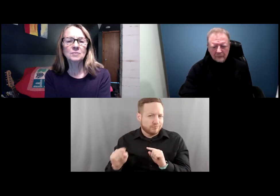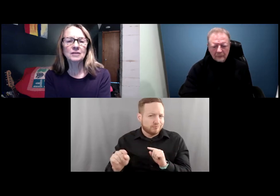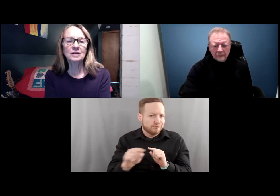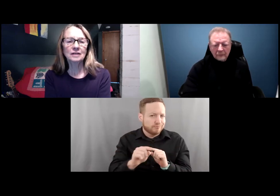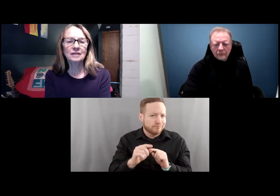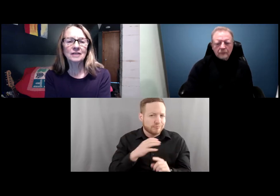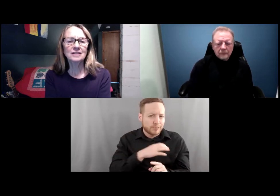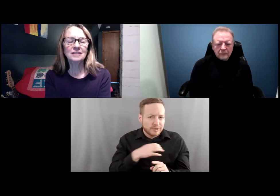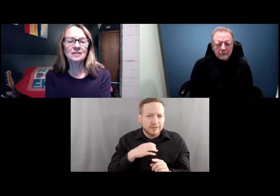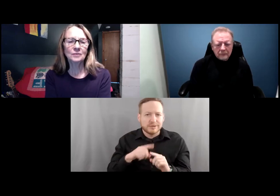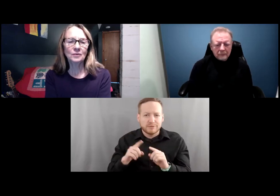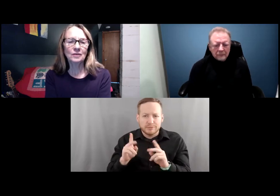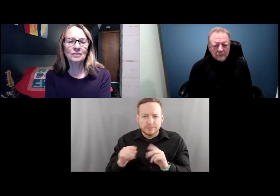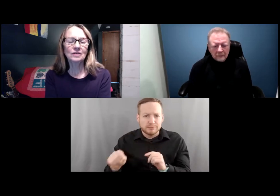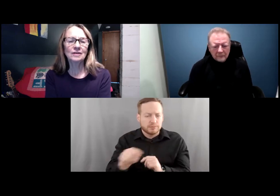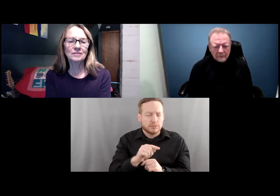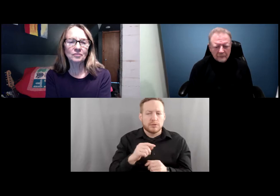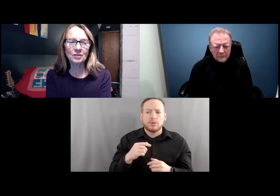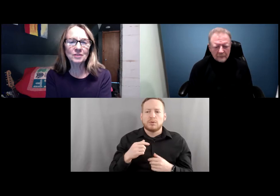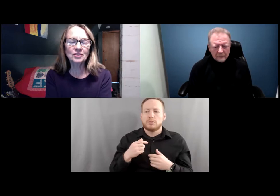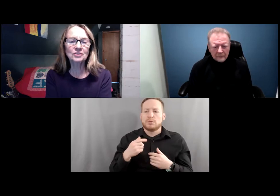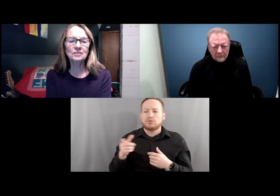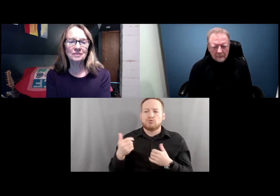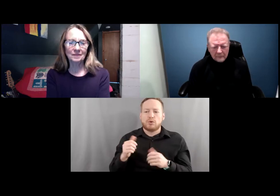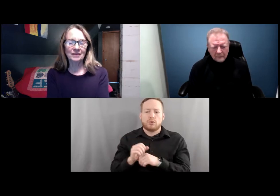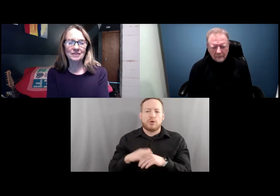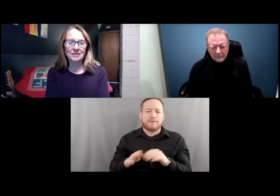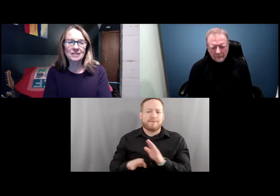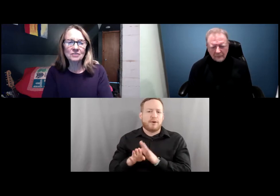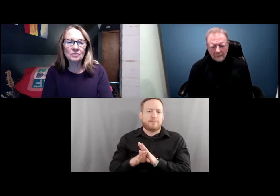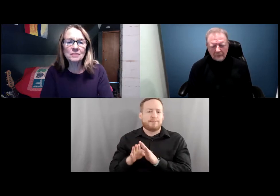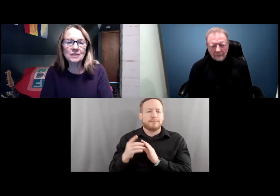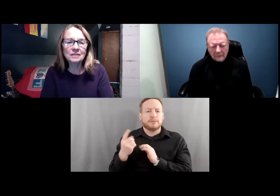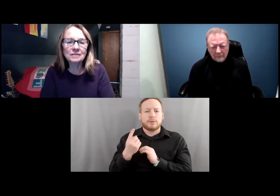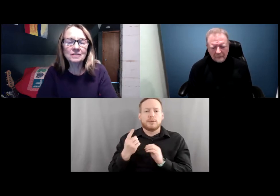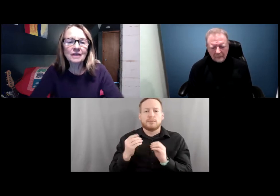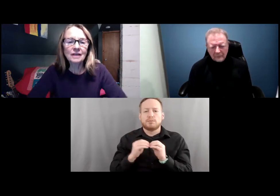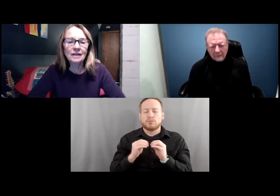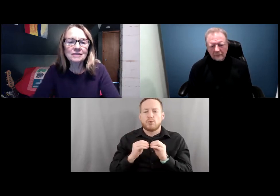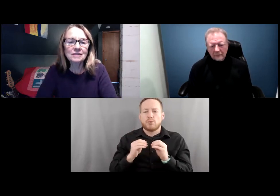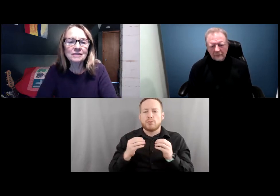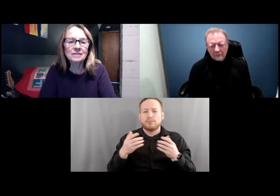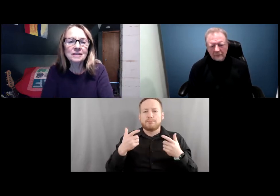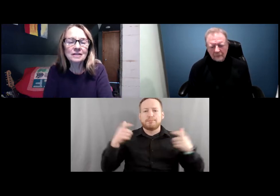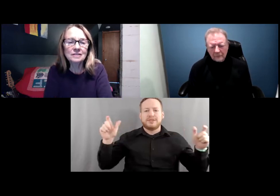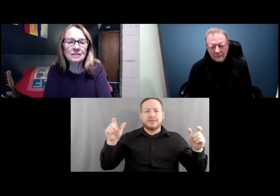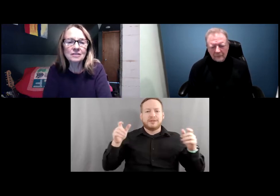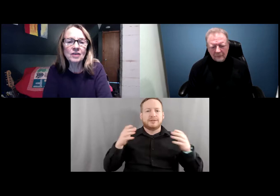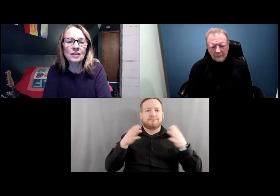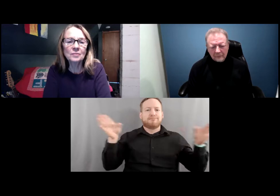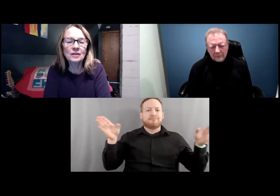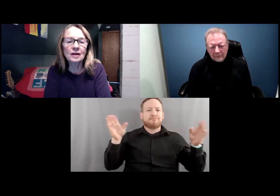He's been connecting with different commissioners and attending different meetings and is assisting us